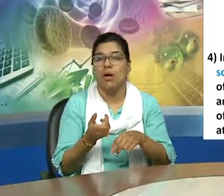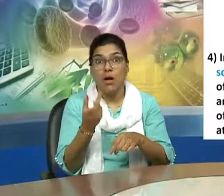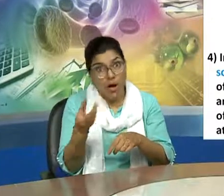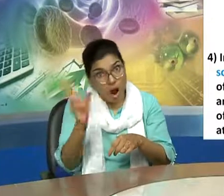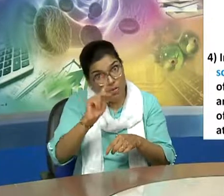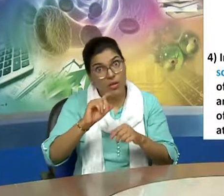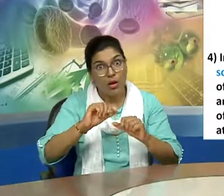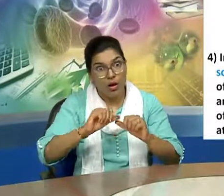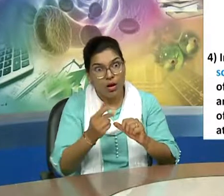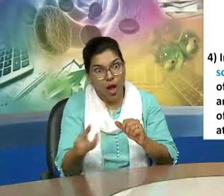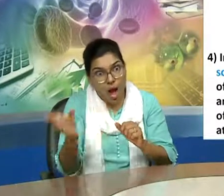in